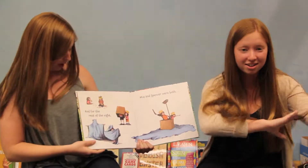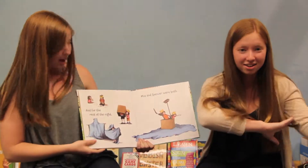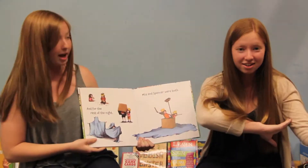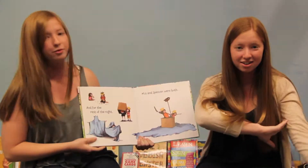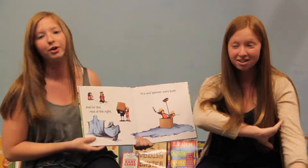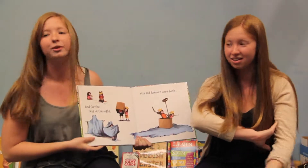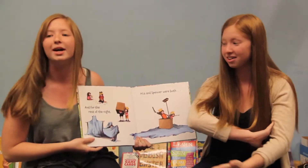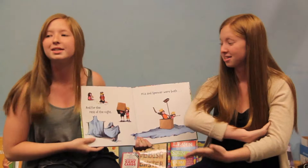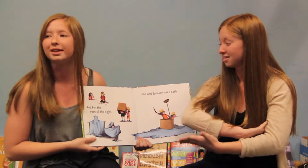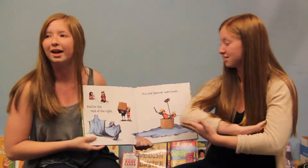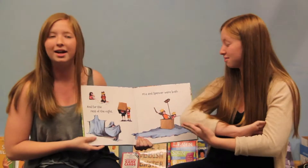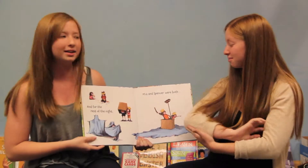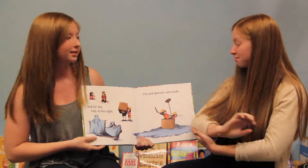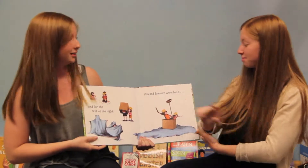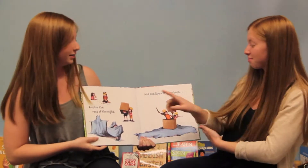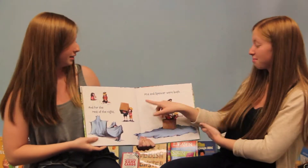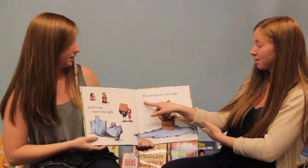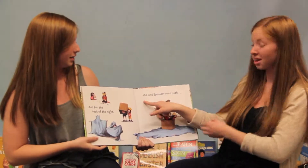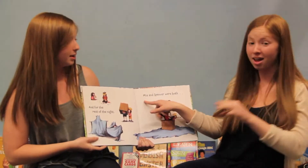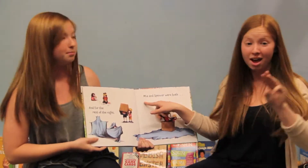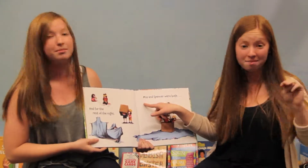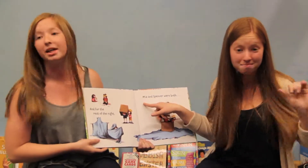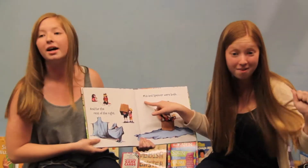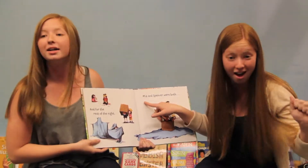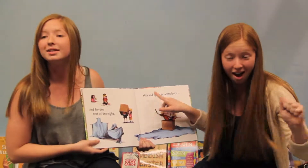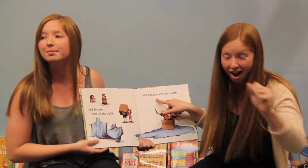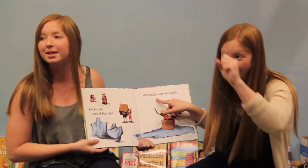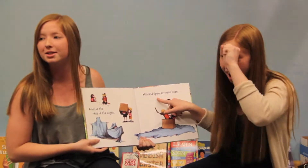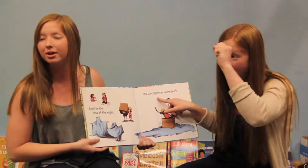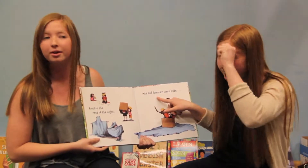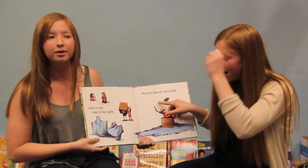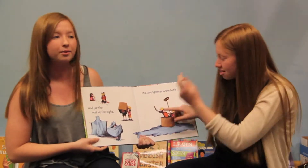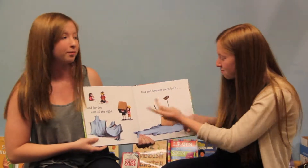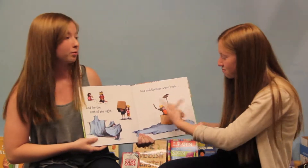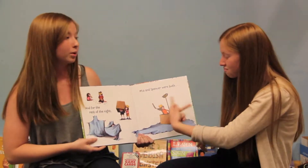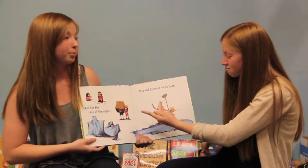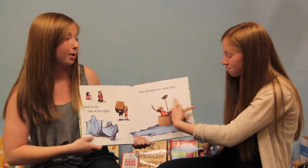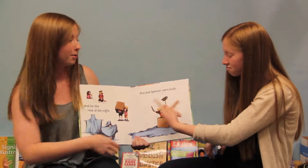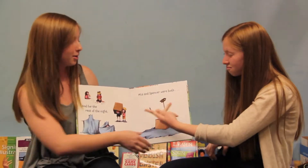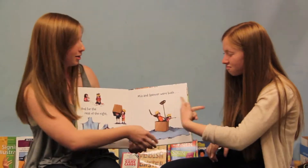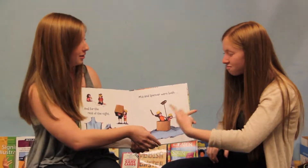And for the rest of the night, Mia and Spencer were both